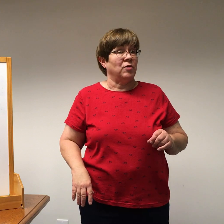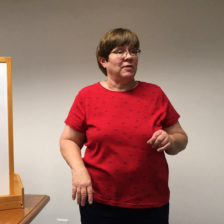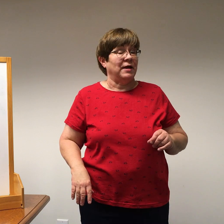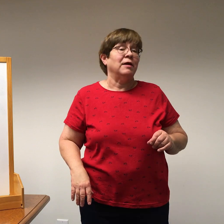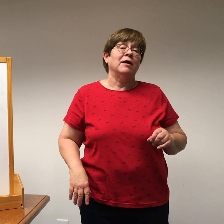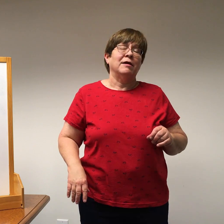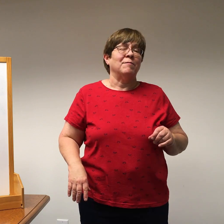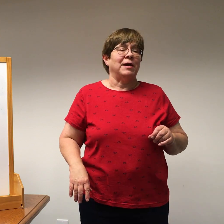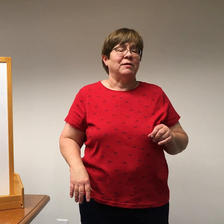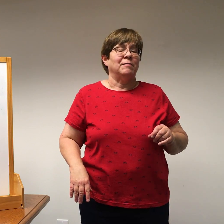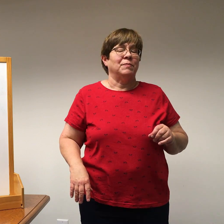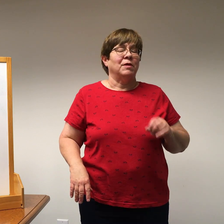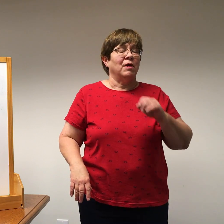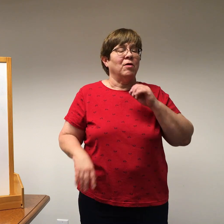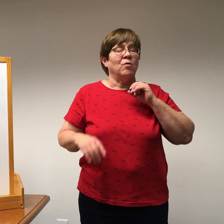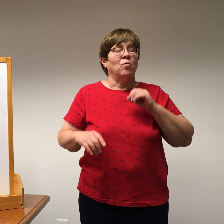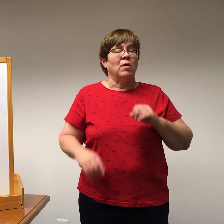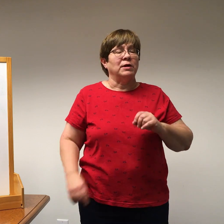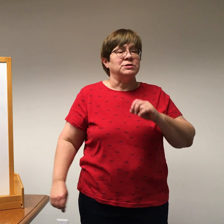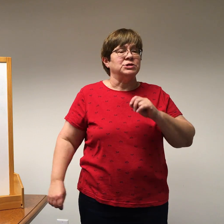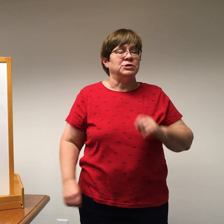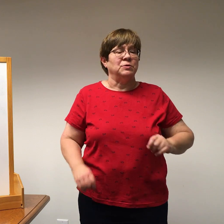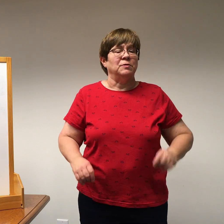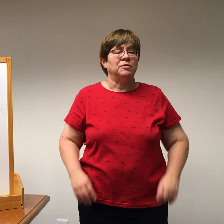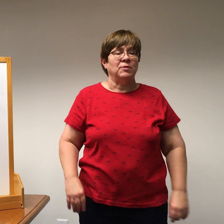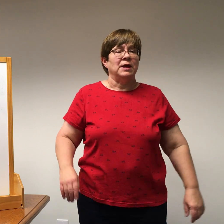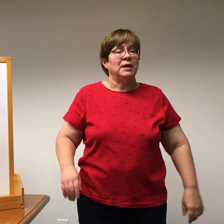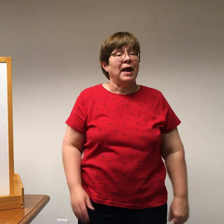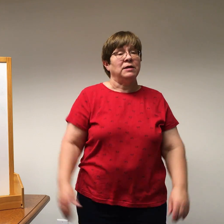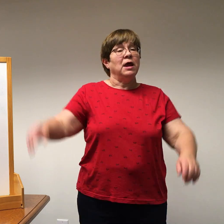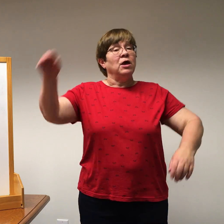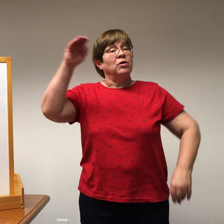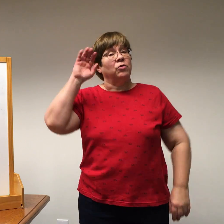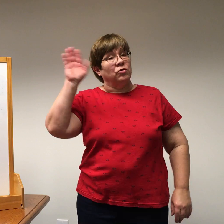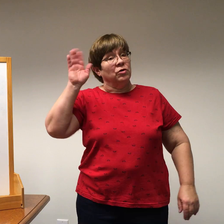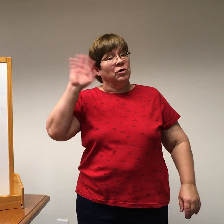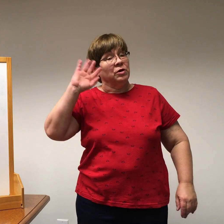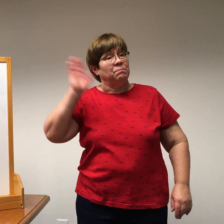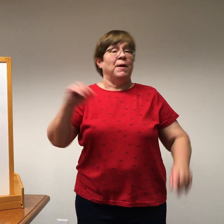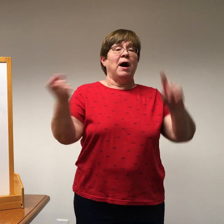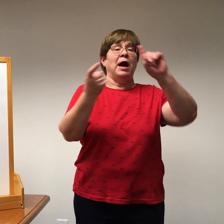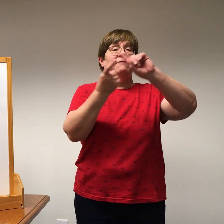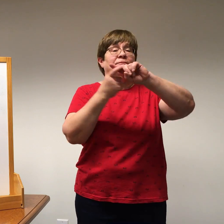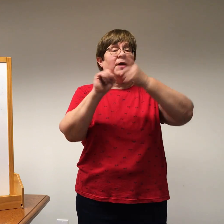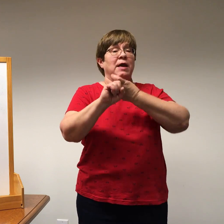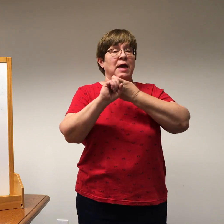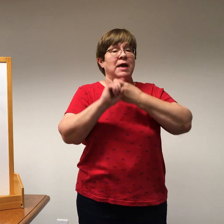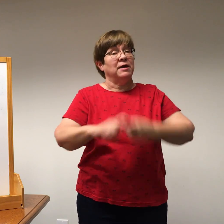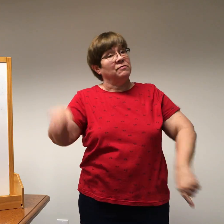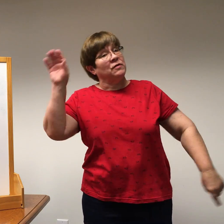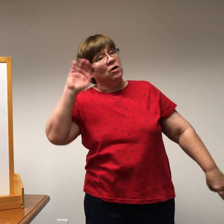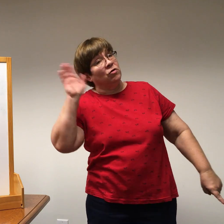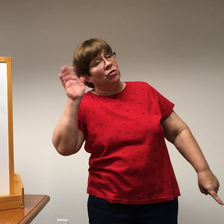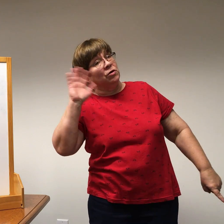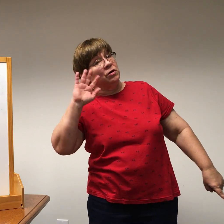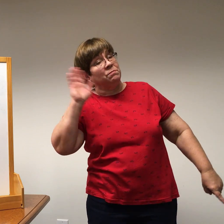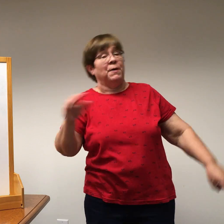that. Come on. 1, 2, 3, and goodbye, friends.